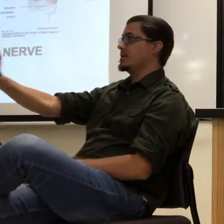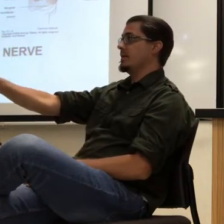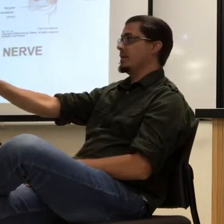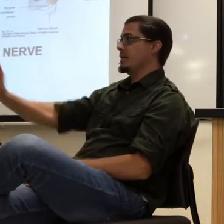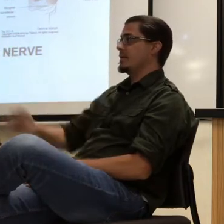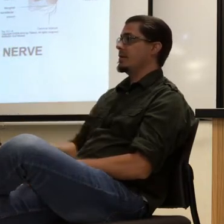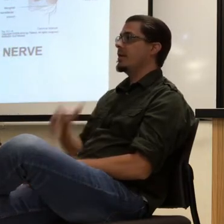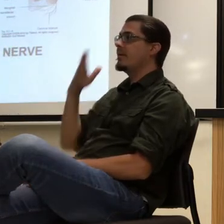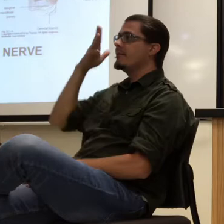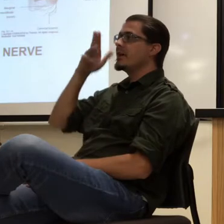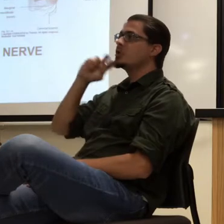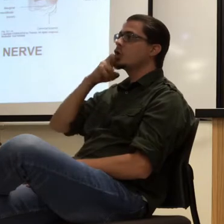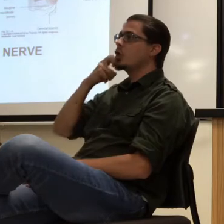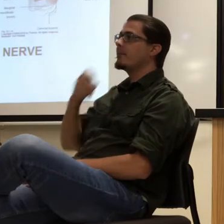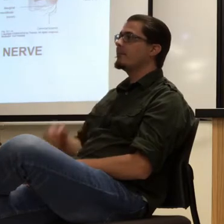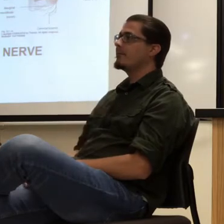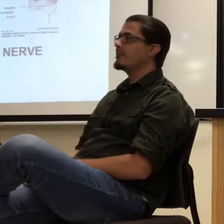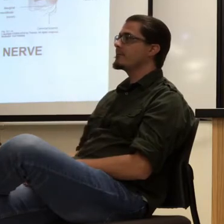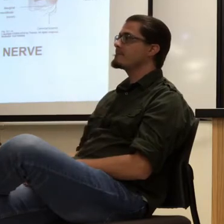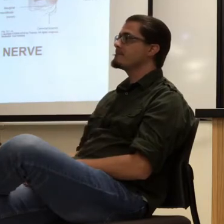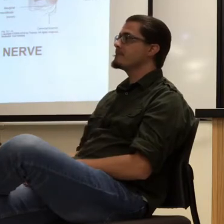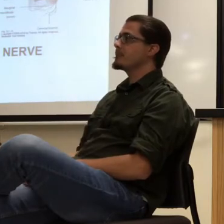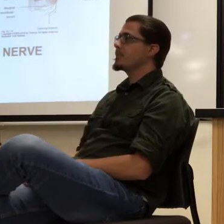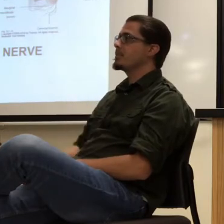Facial nerve.